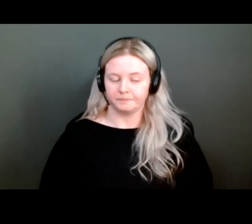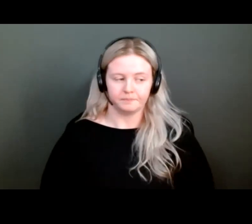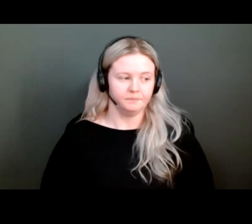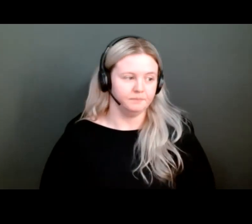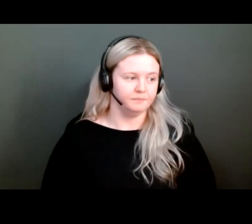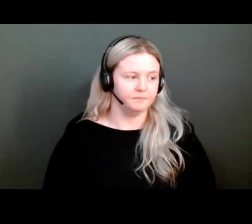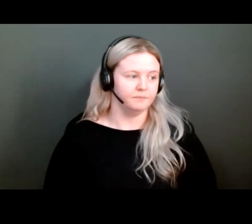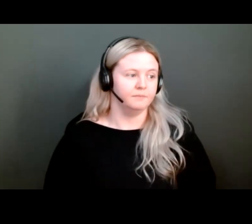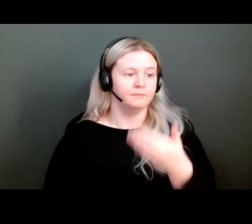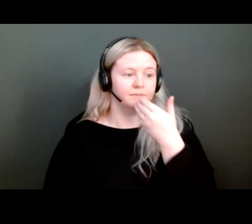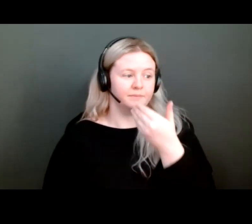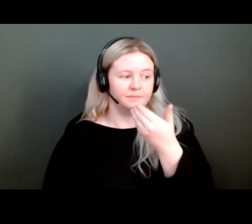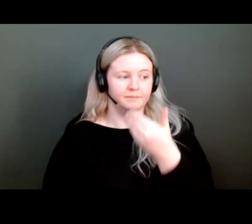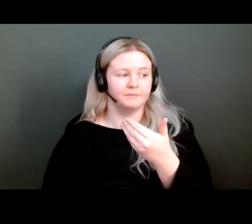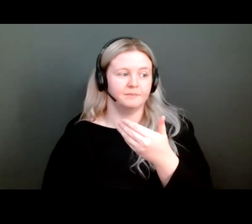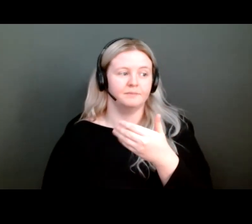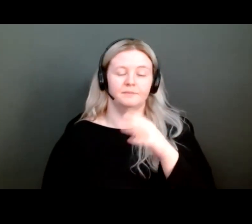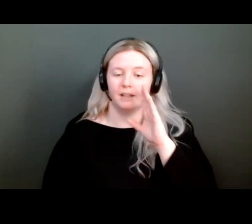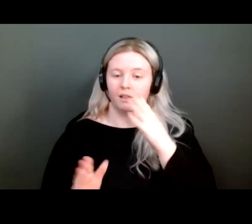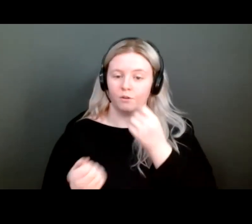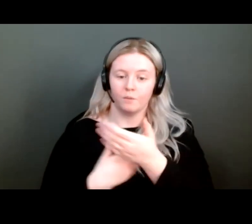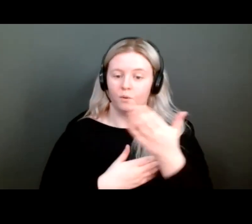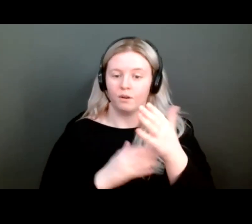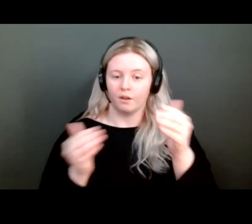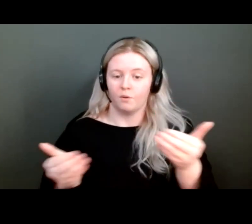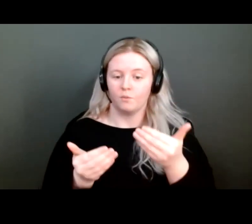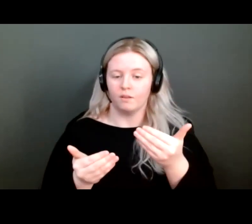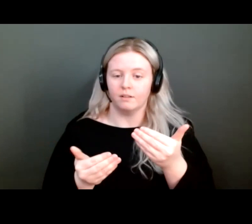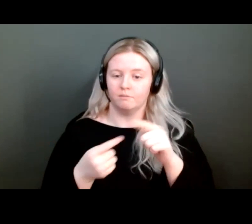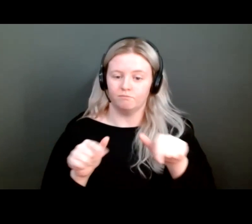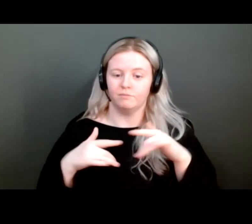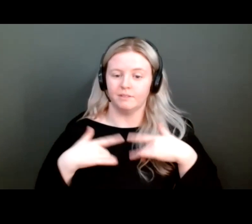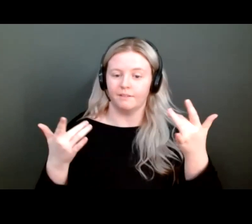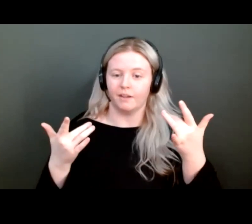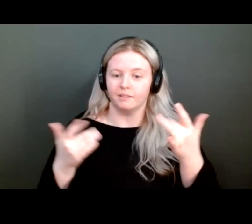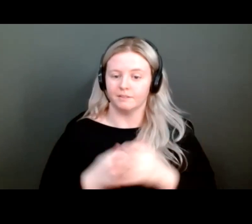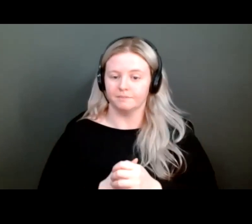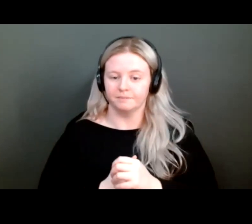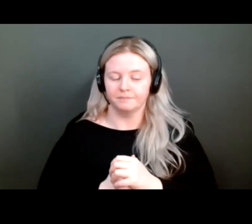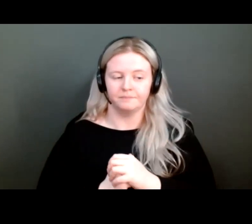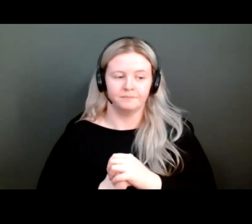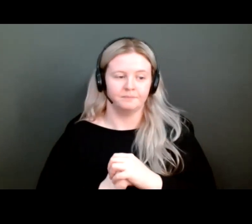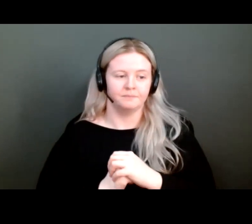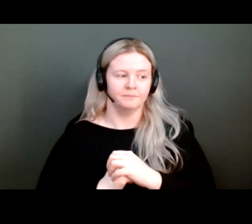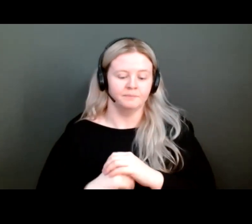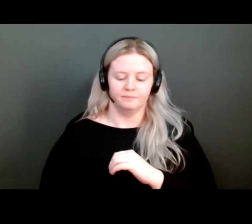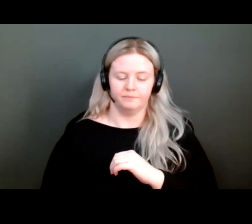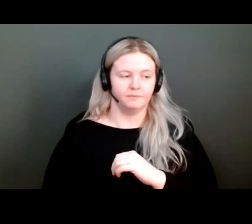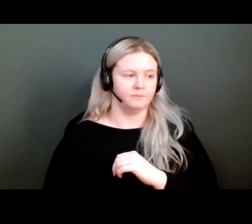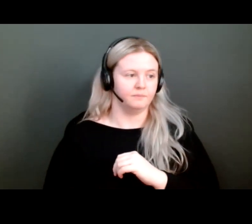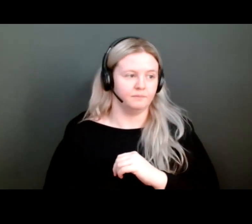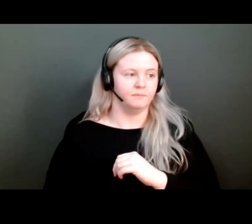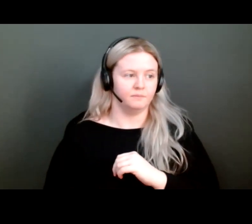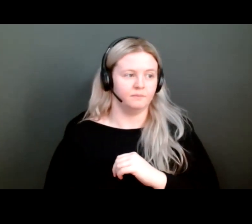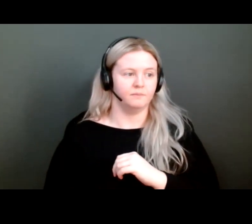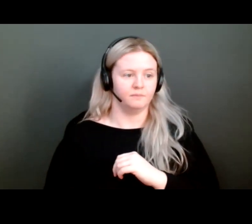Thank you, Raeann. Honey, and welcome to Innovation and Collaboration to Combat Gender-Based Violence, Inclusive